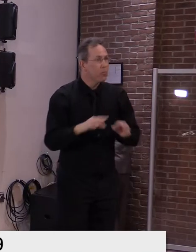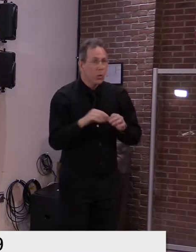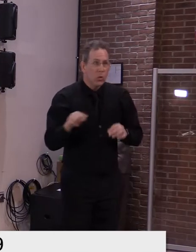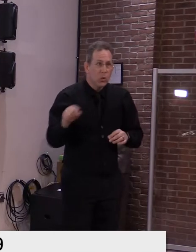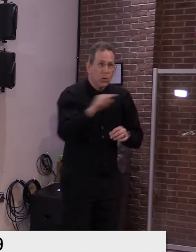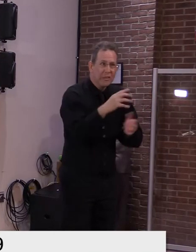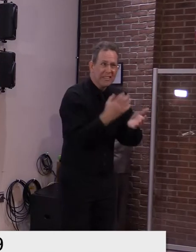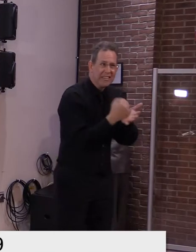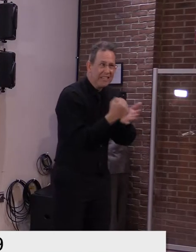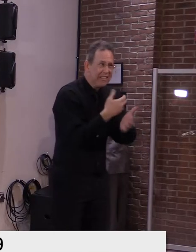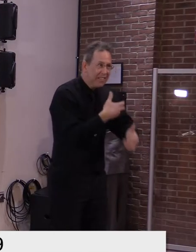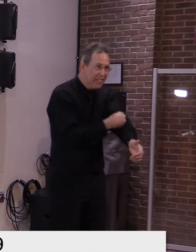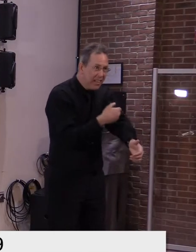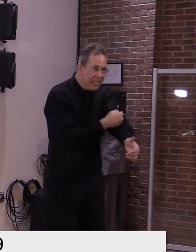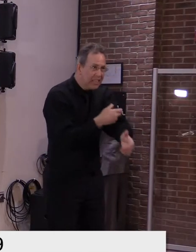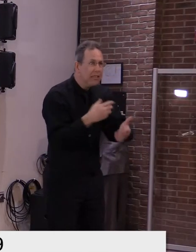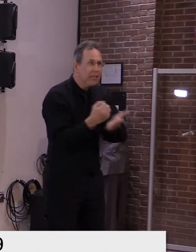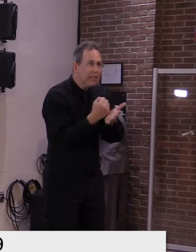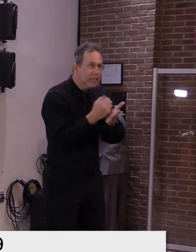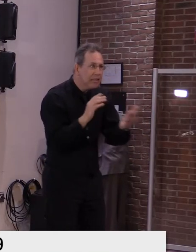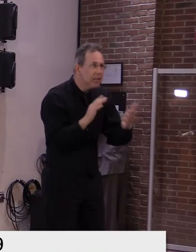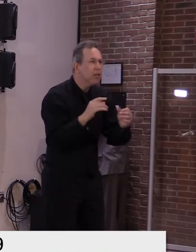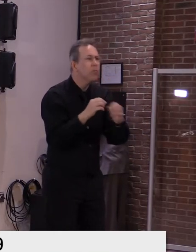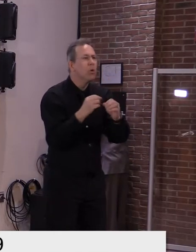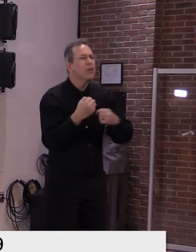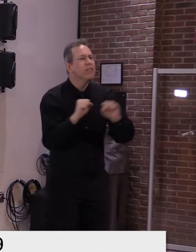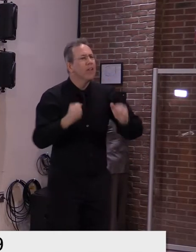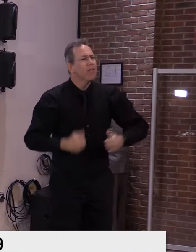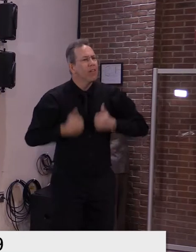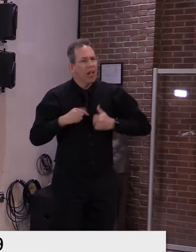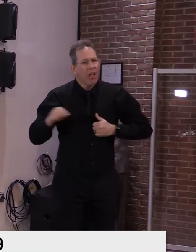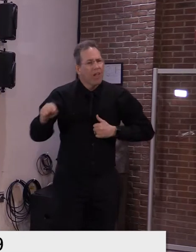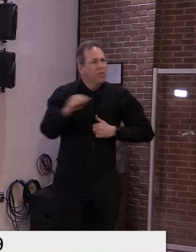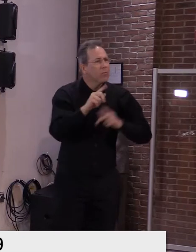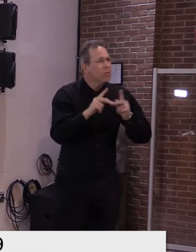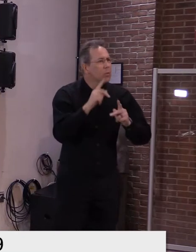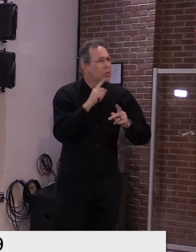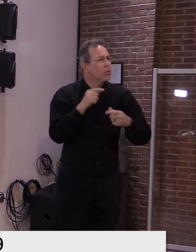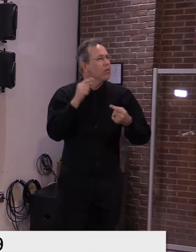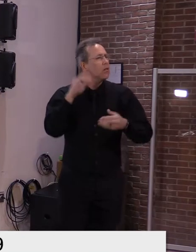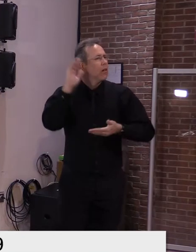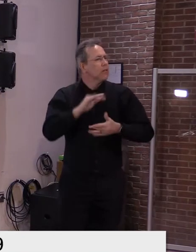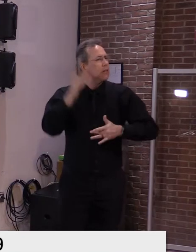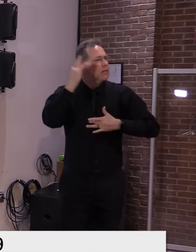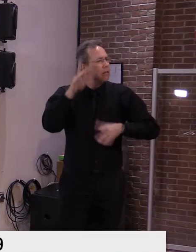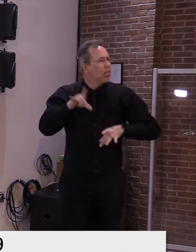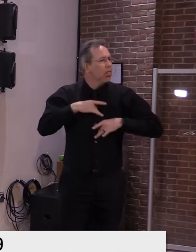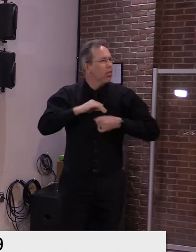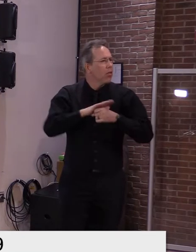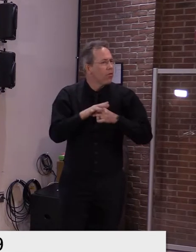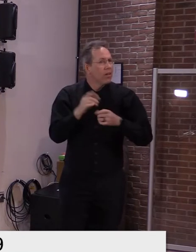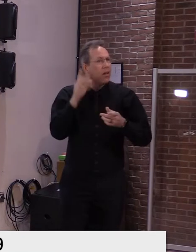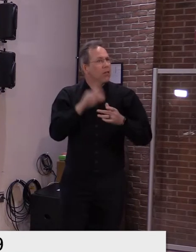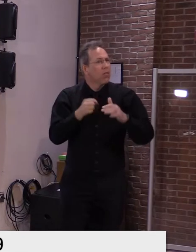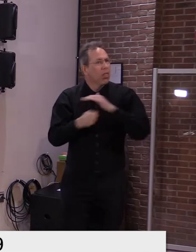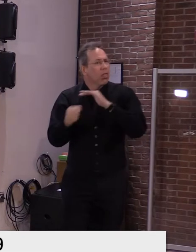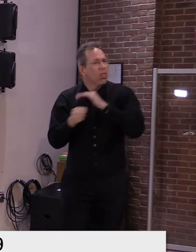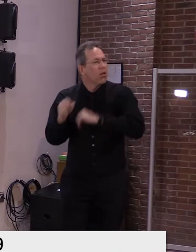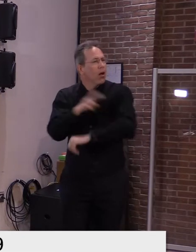save lives and limit hospitalizations, and we've made substantial progress protecting those at highest